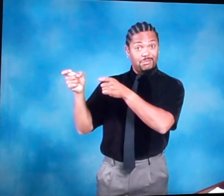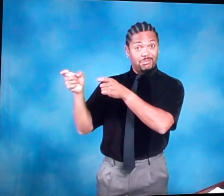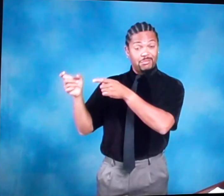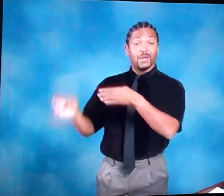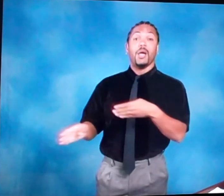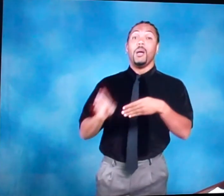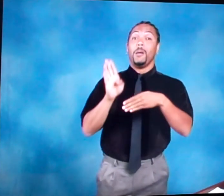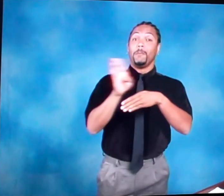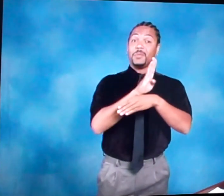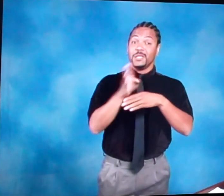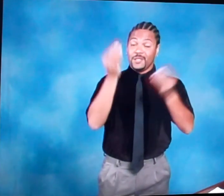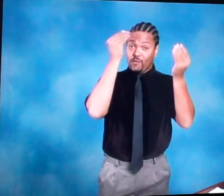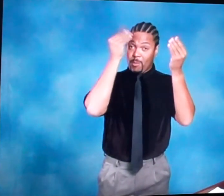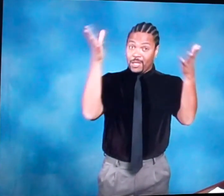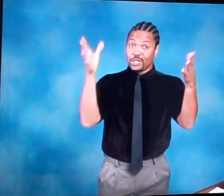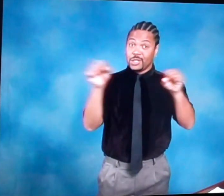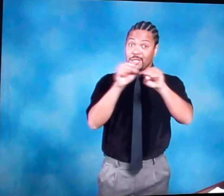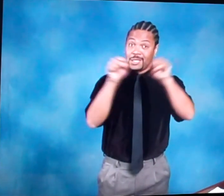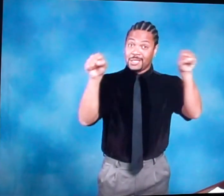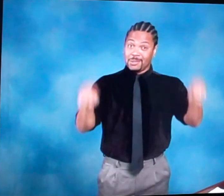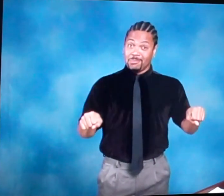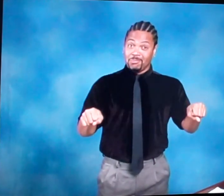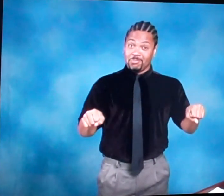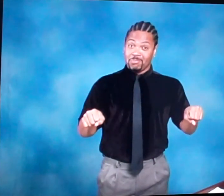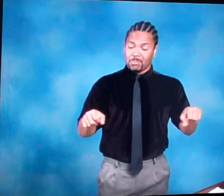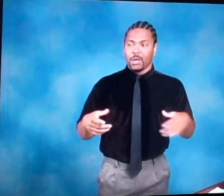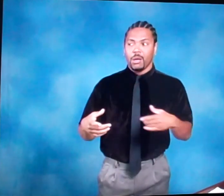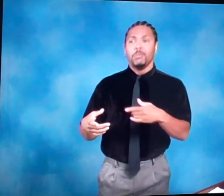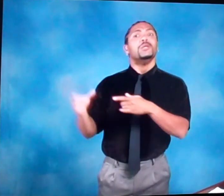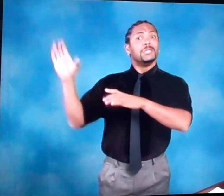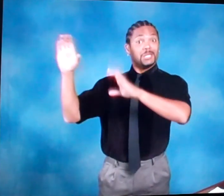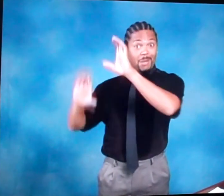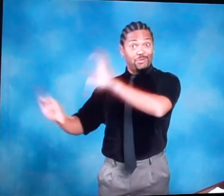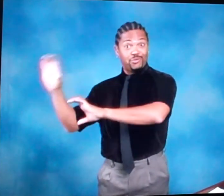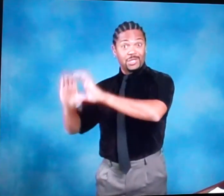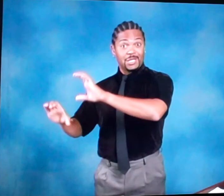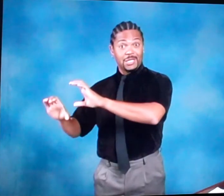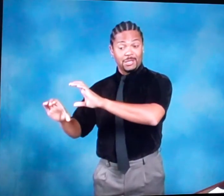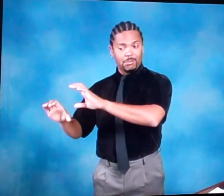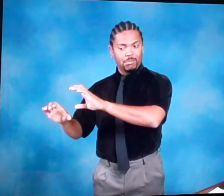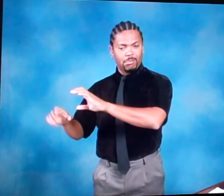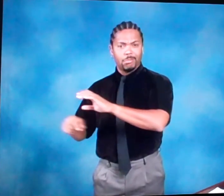biological science, business information systems,